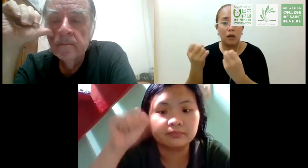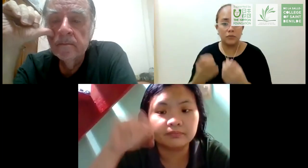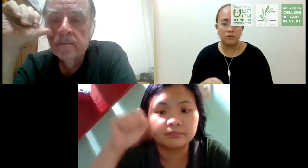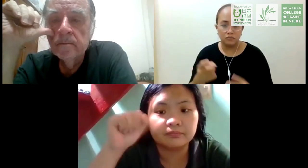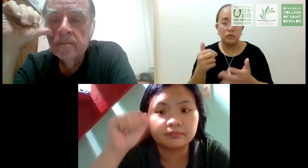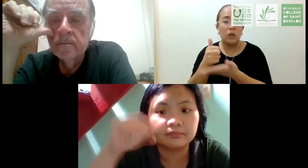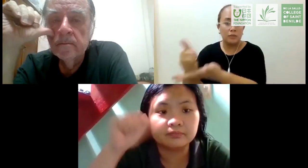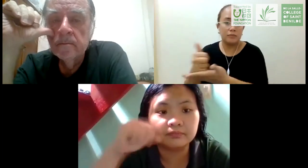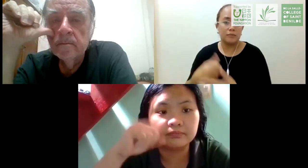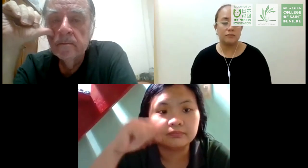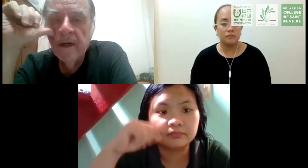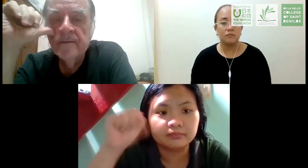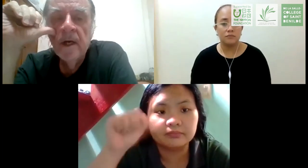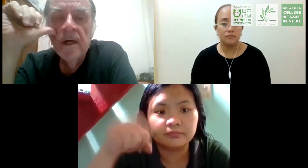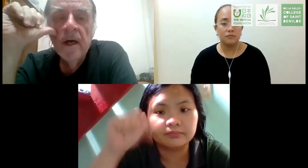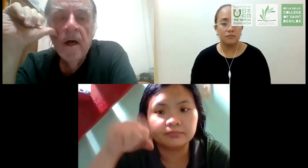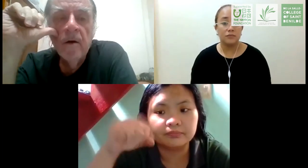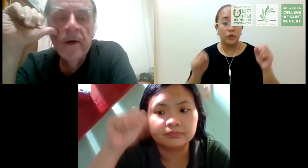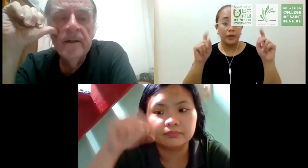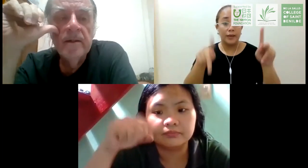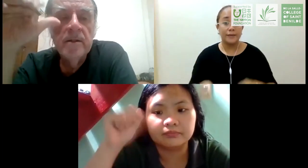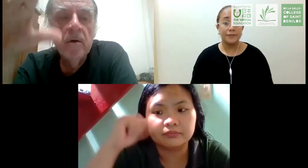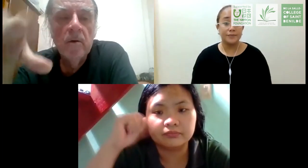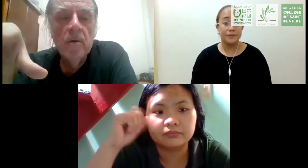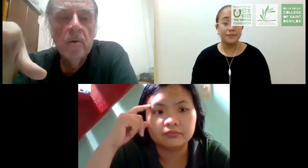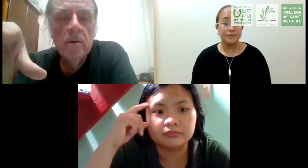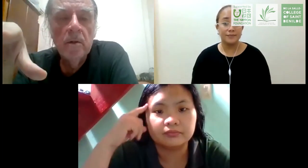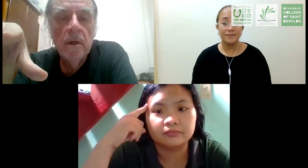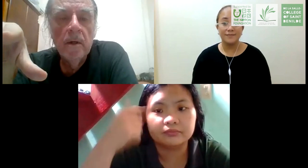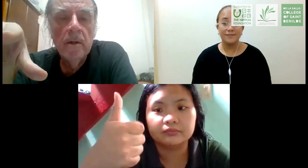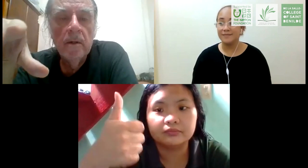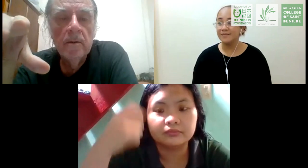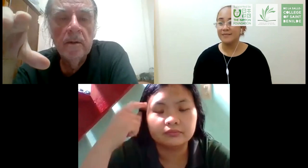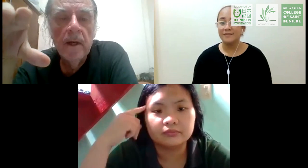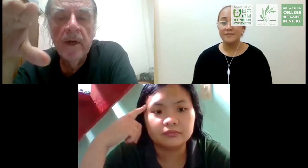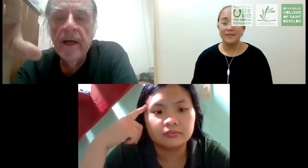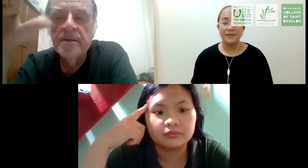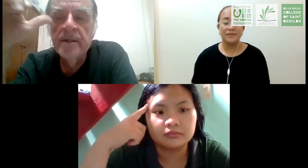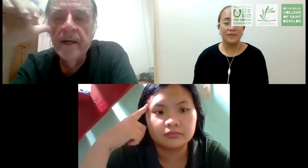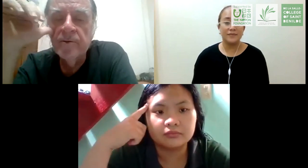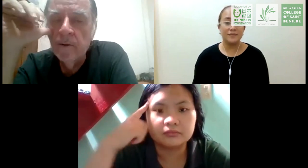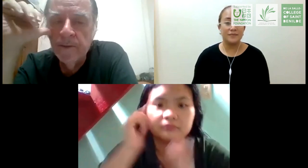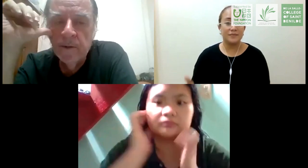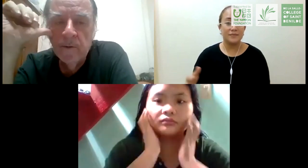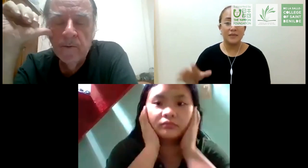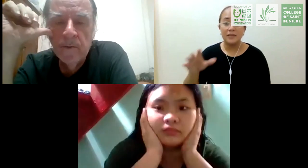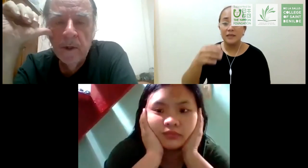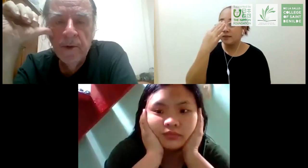Yes, sir. Okay. All right. So I'm going to ask Nat's group to put